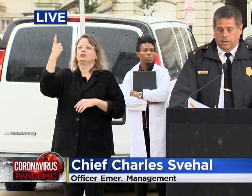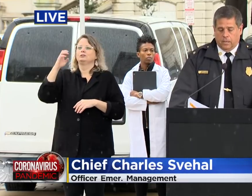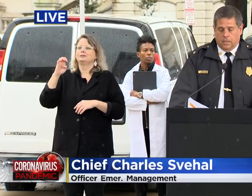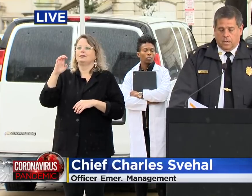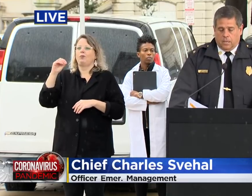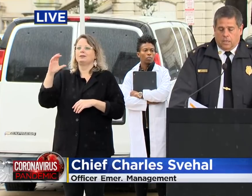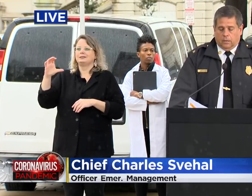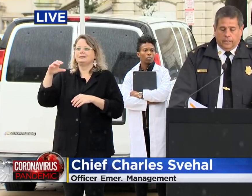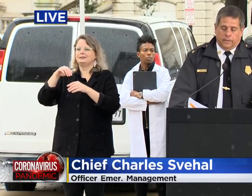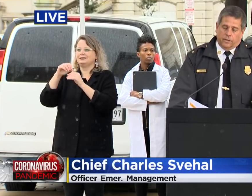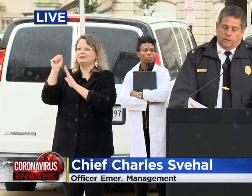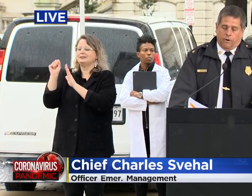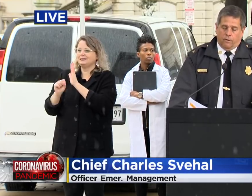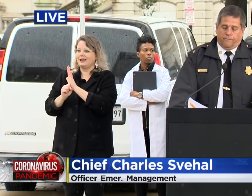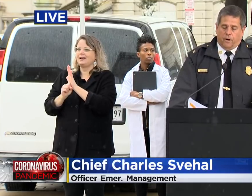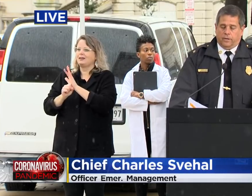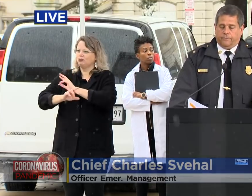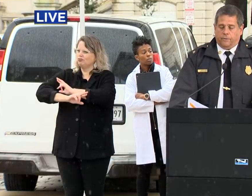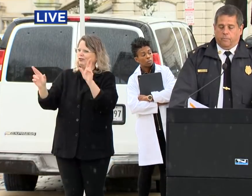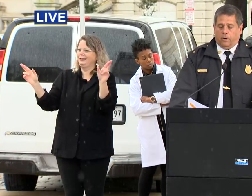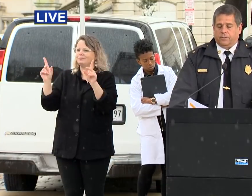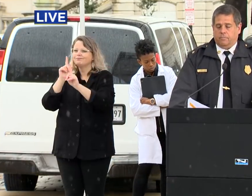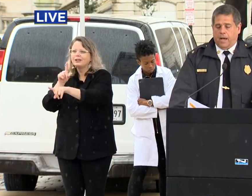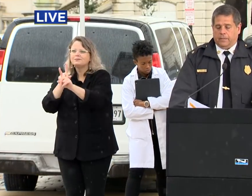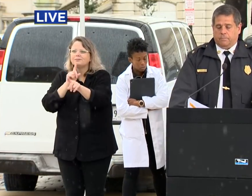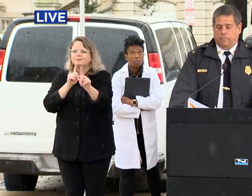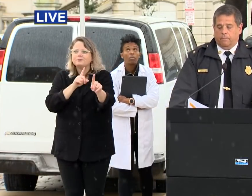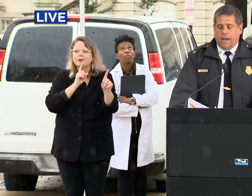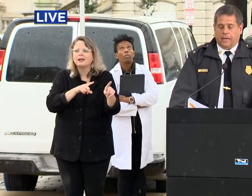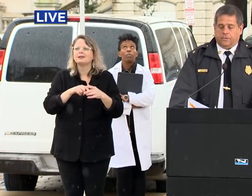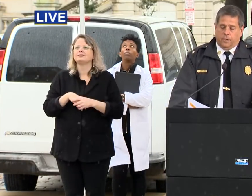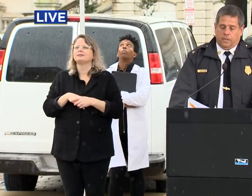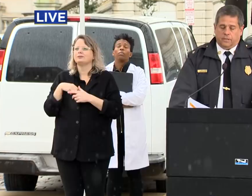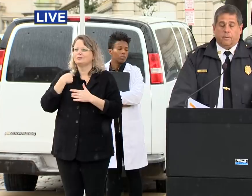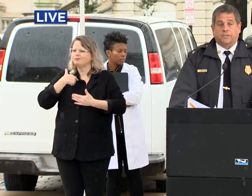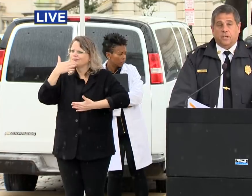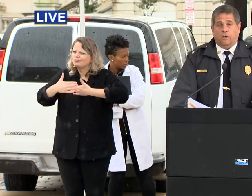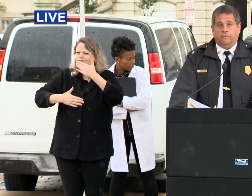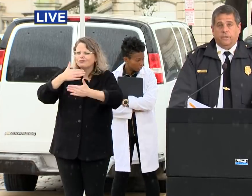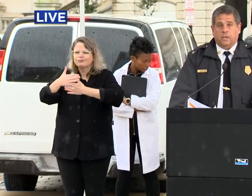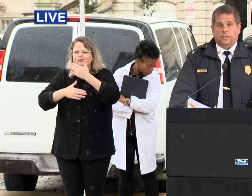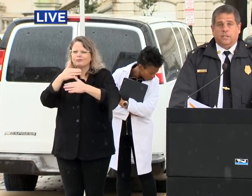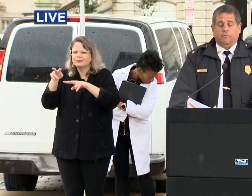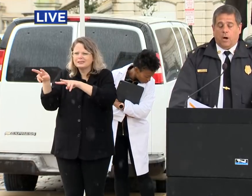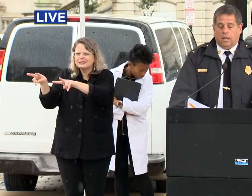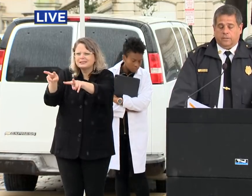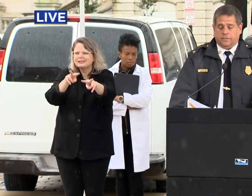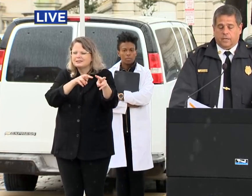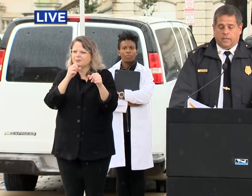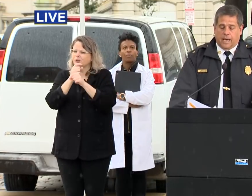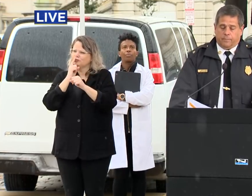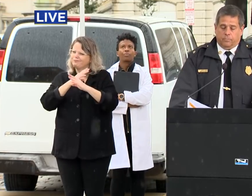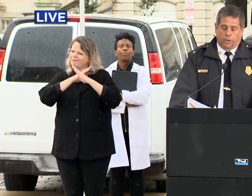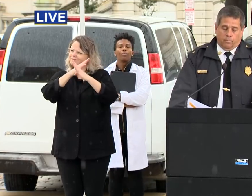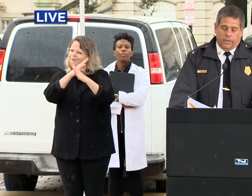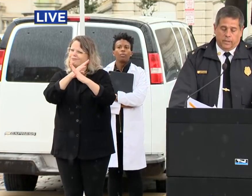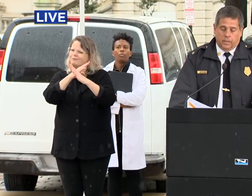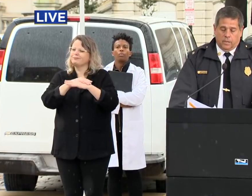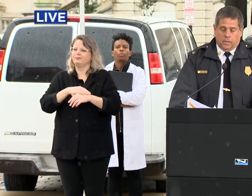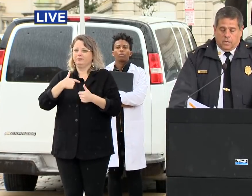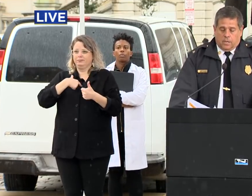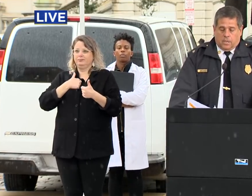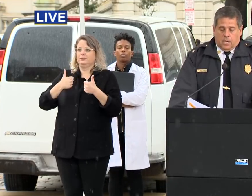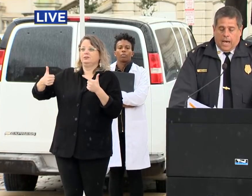preparing. Leading the corona fight for the emergency management is myself, Chief Wallace, and Captain